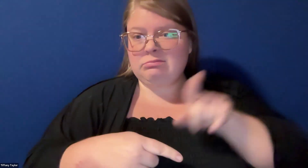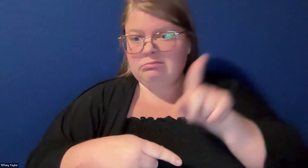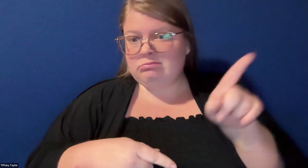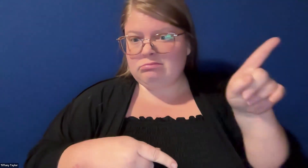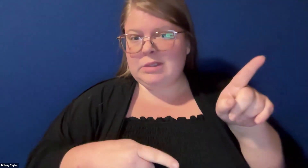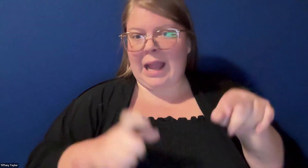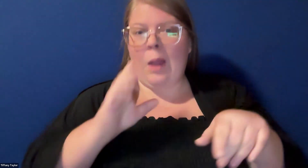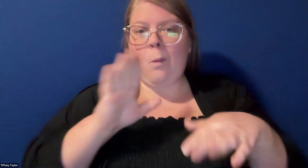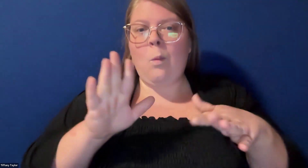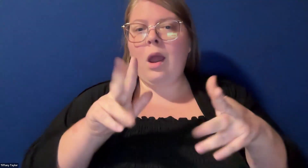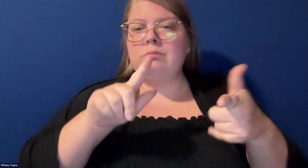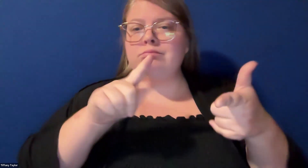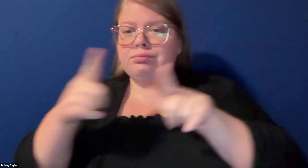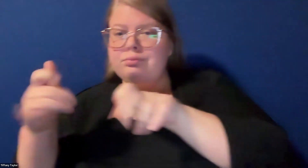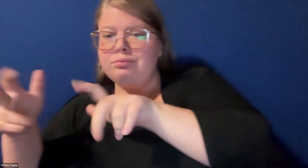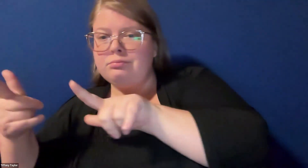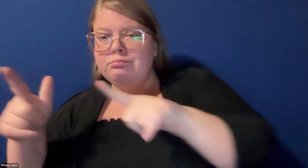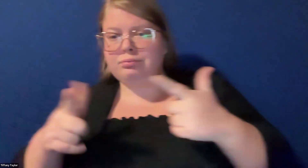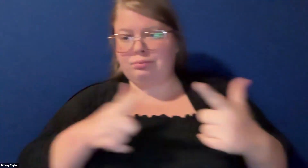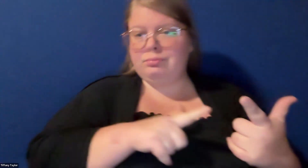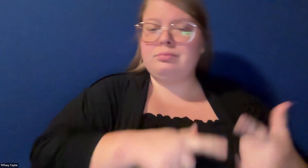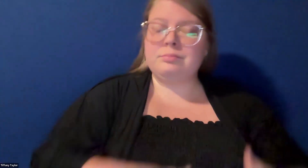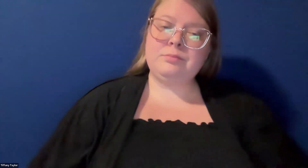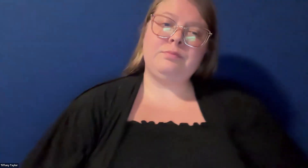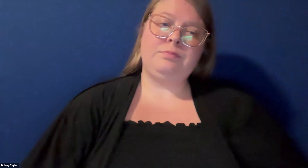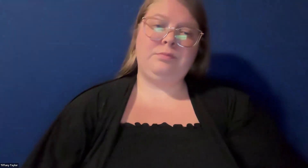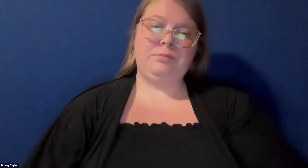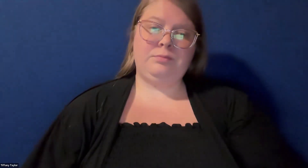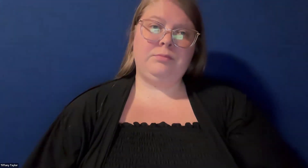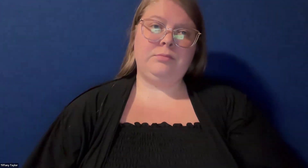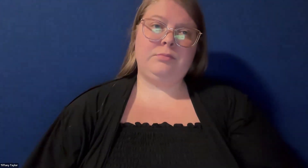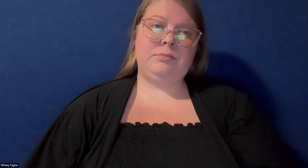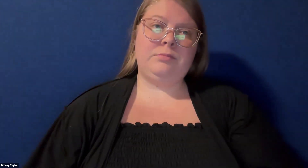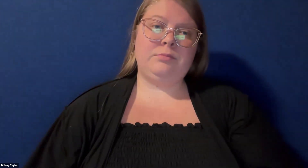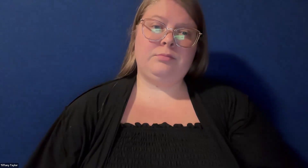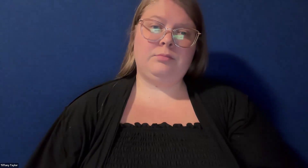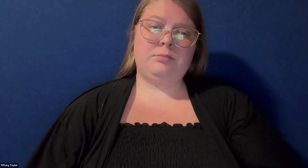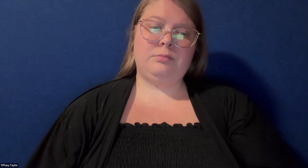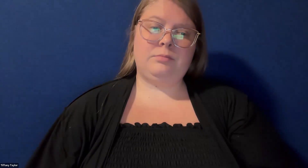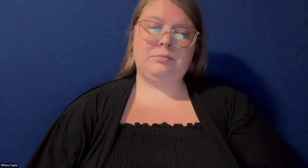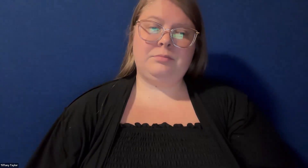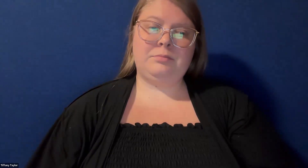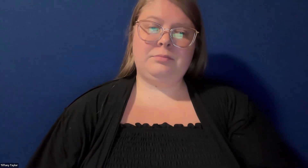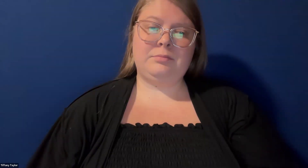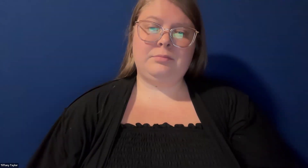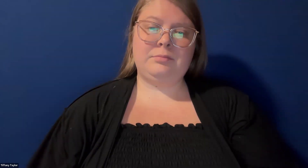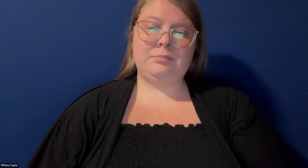I'm going through the next button and going through the previous button. So when I choose